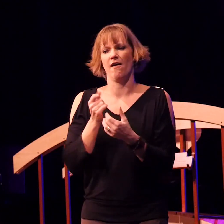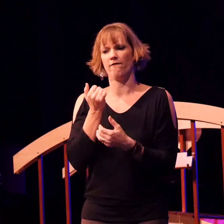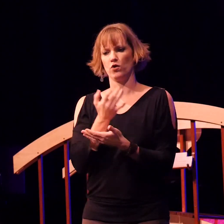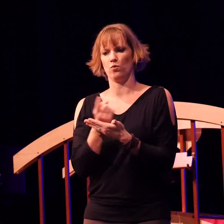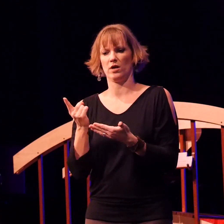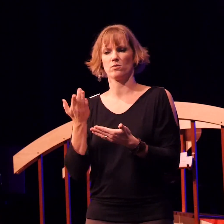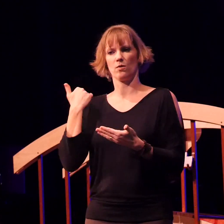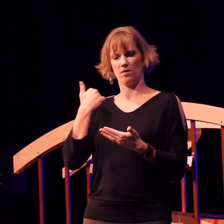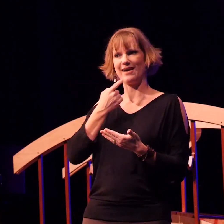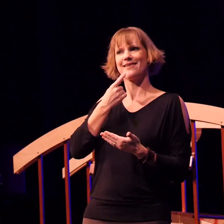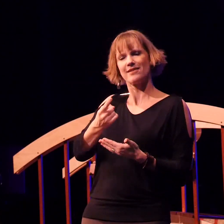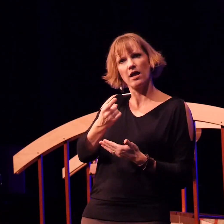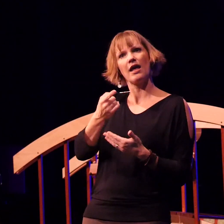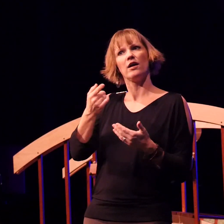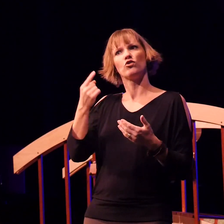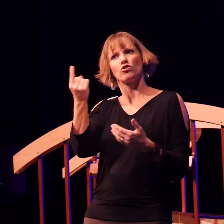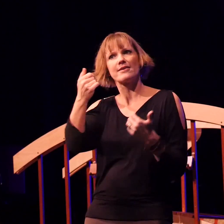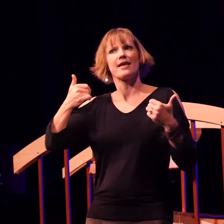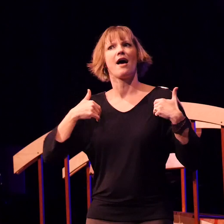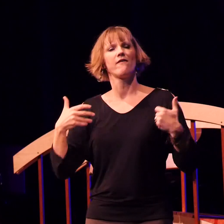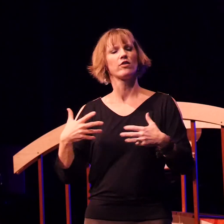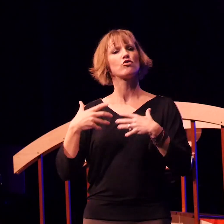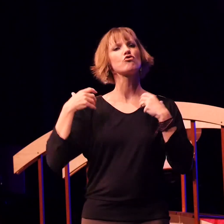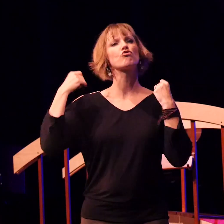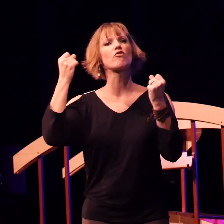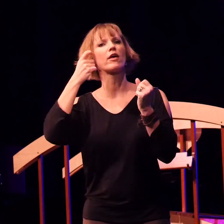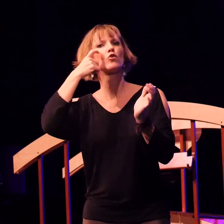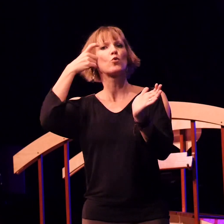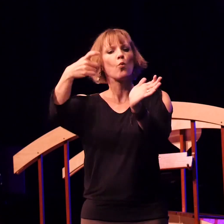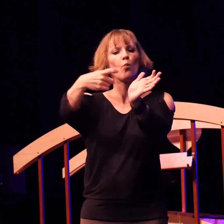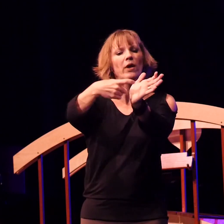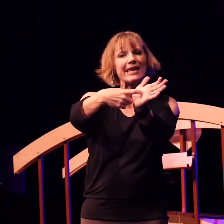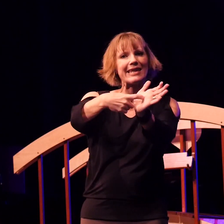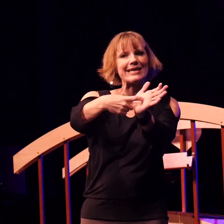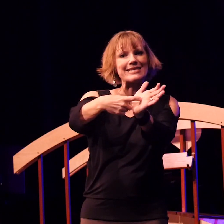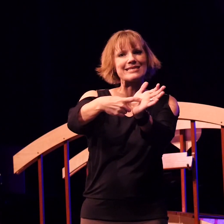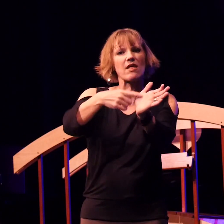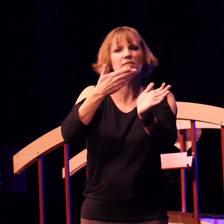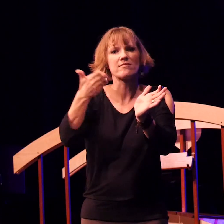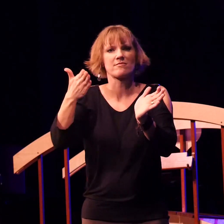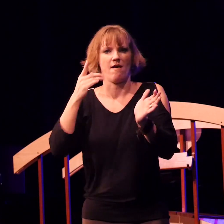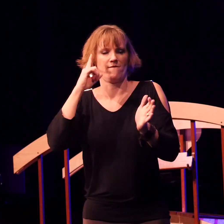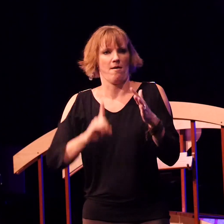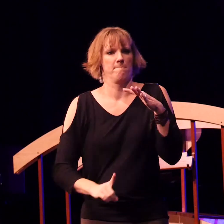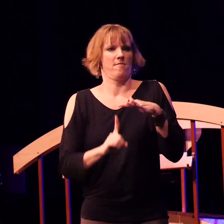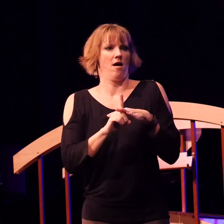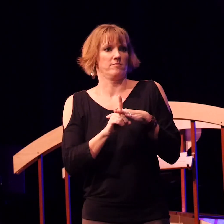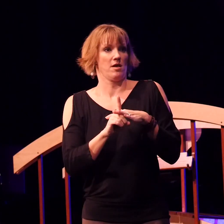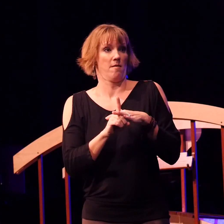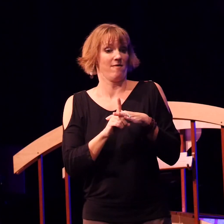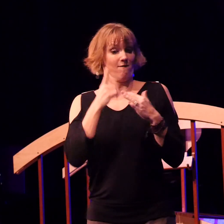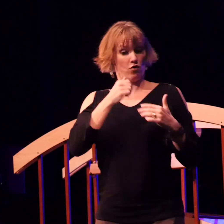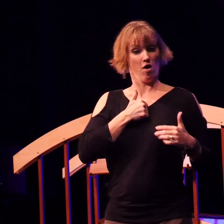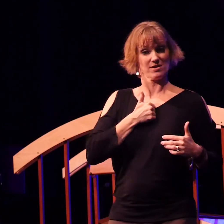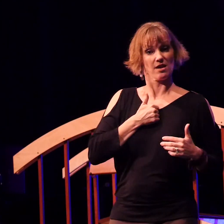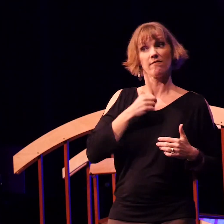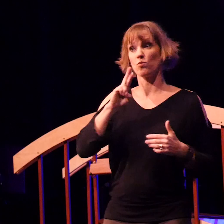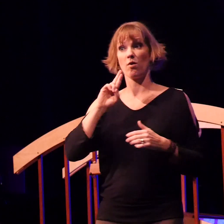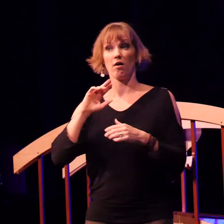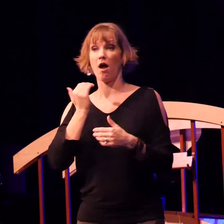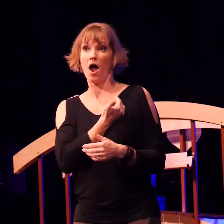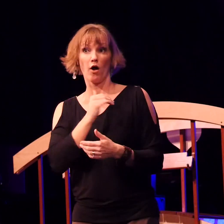to simply have the strength to witness the junk coming up in ourselves or in our